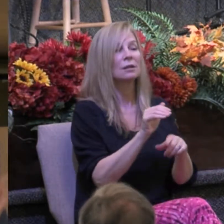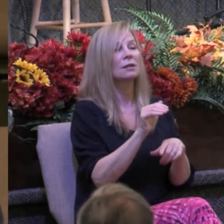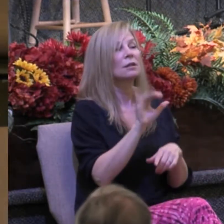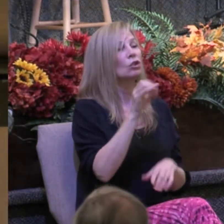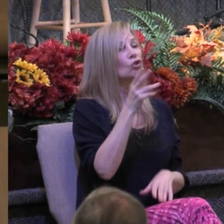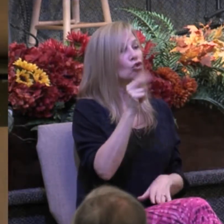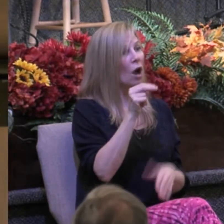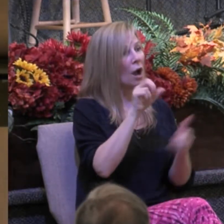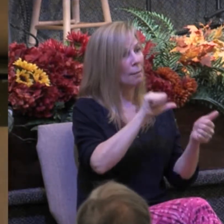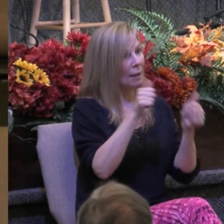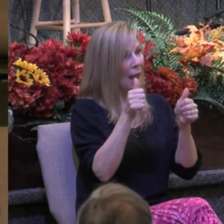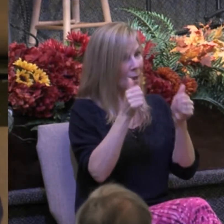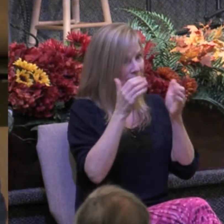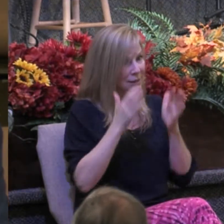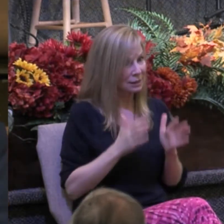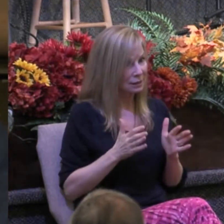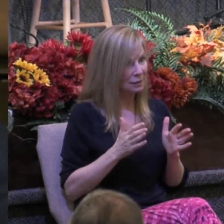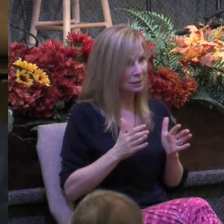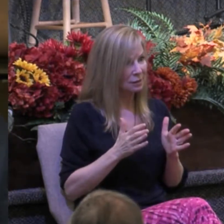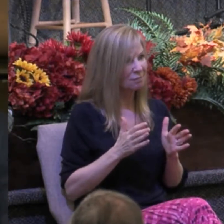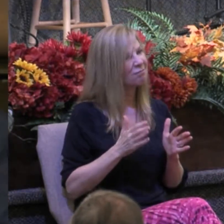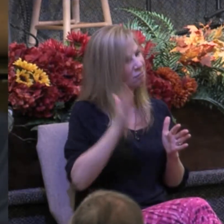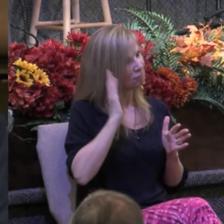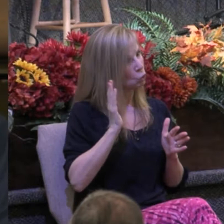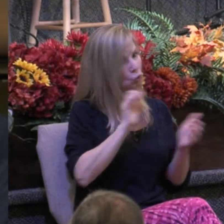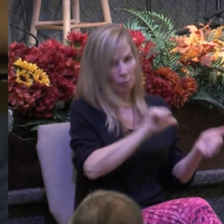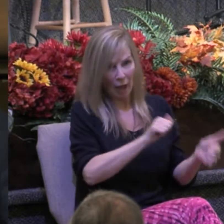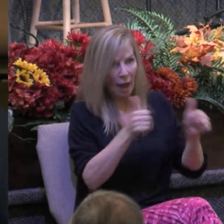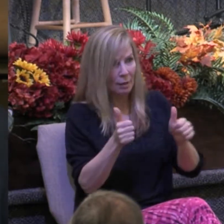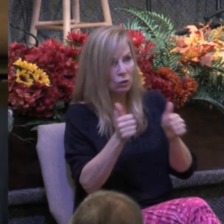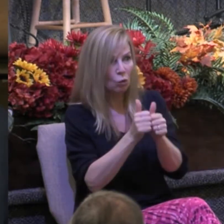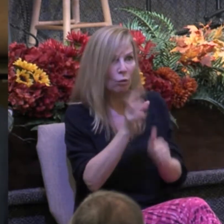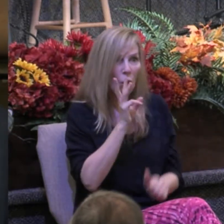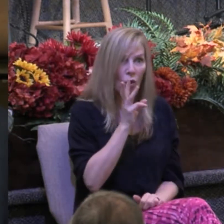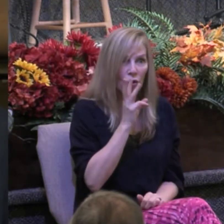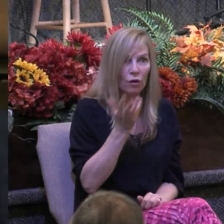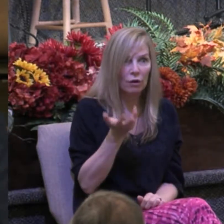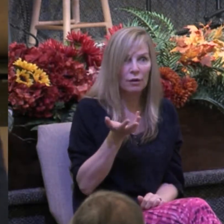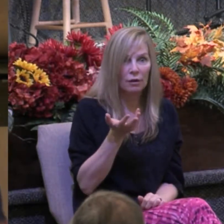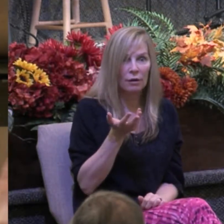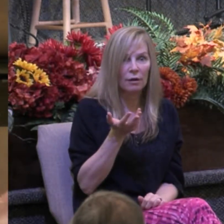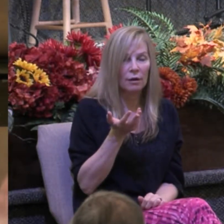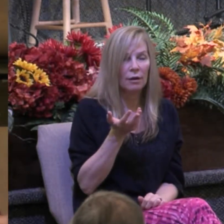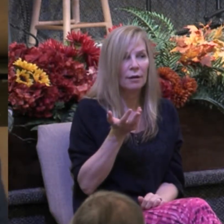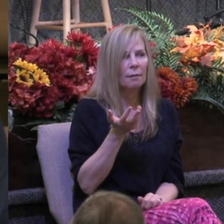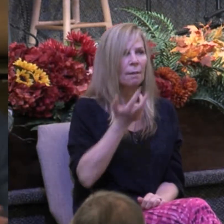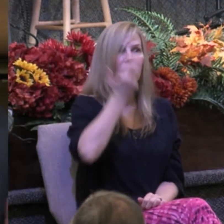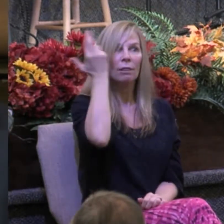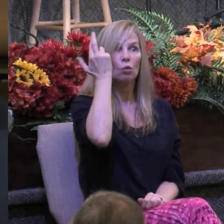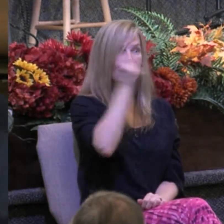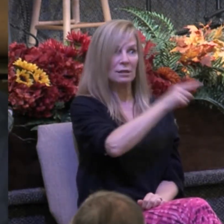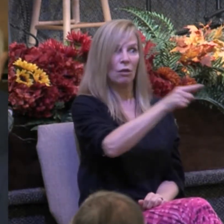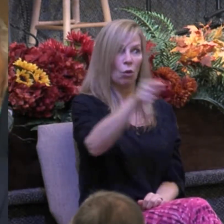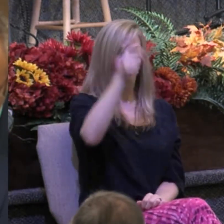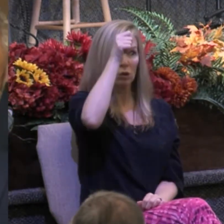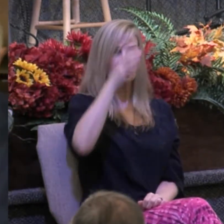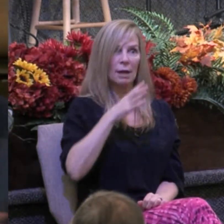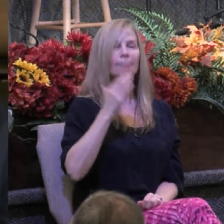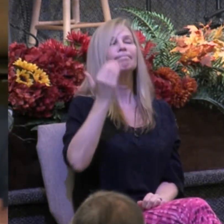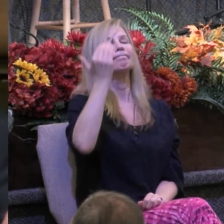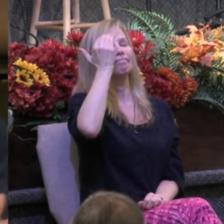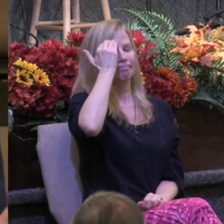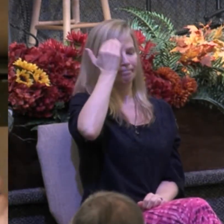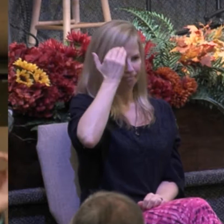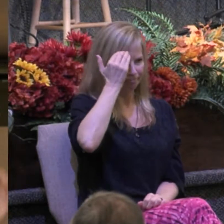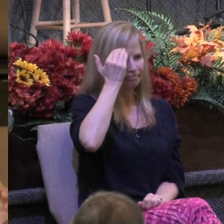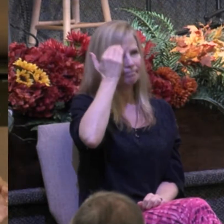John the Baptist, who baptized with water. Now, the reason these men were quite familiar with all this